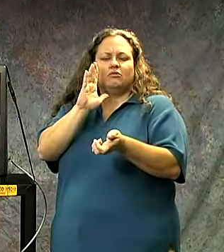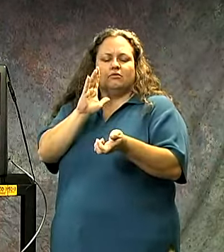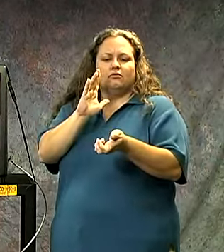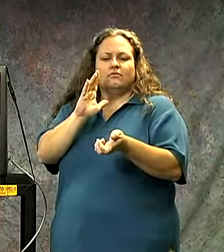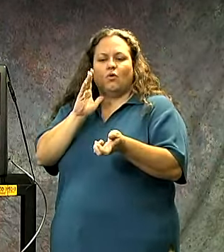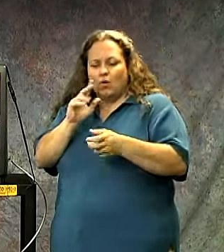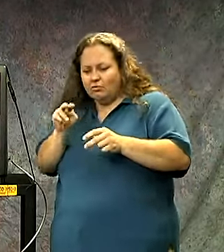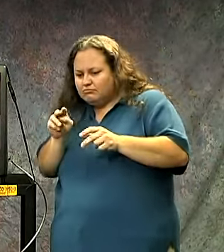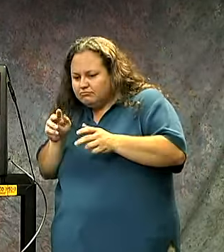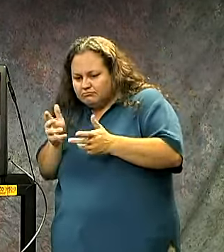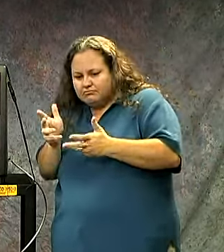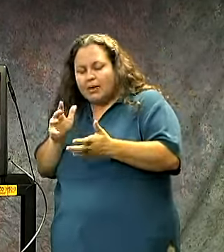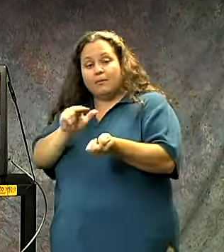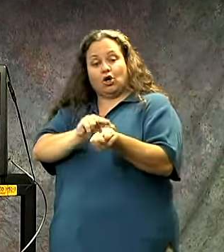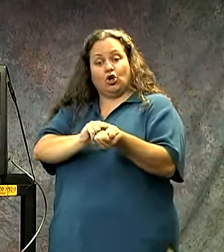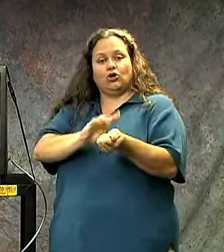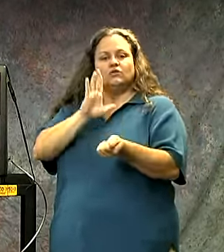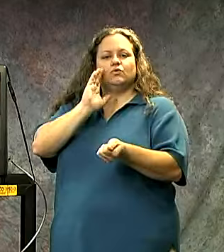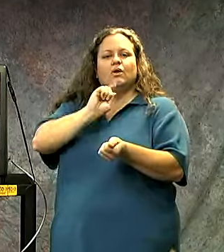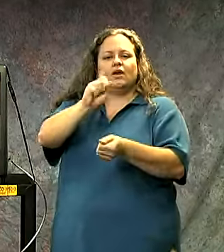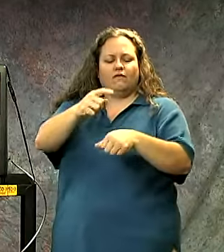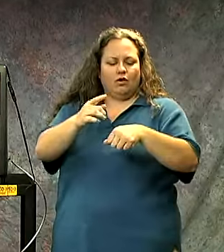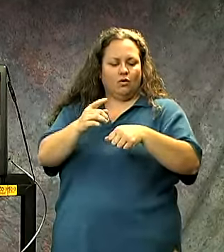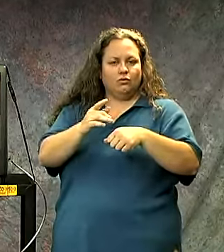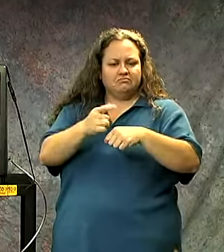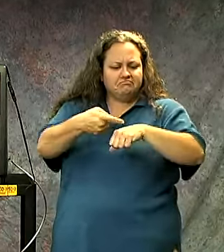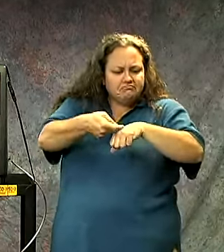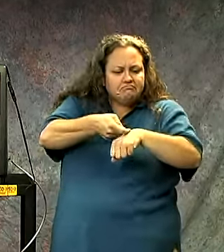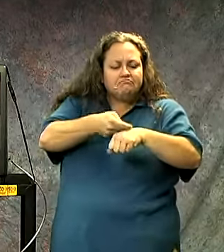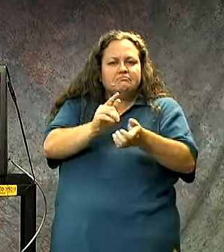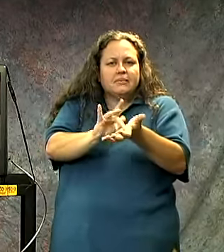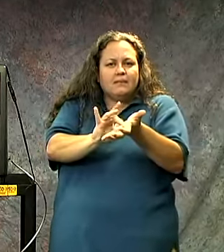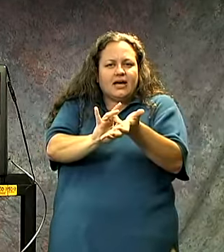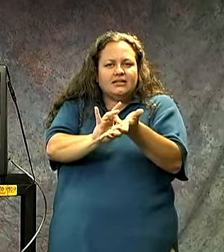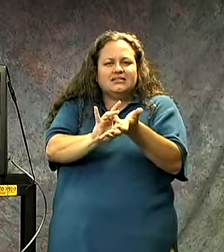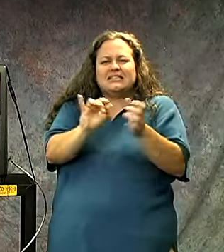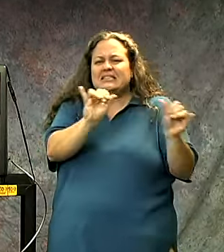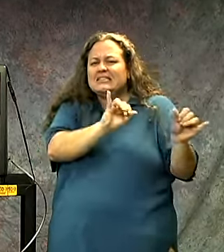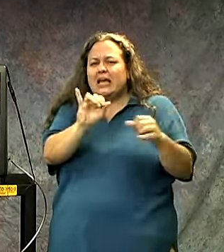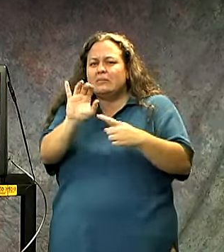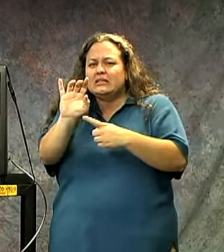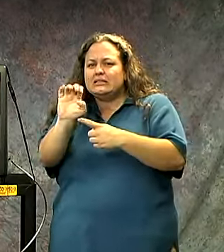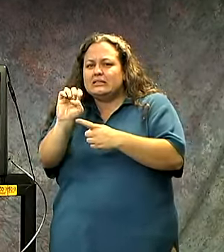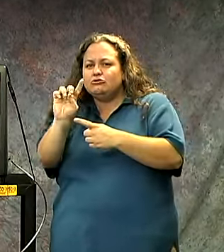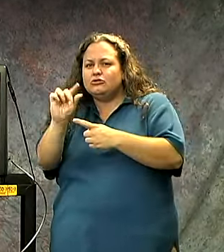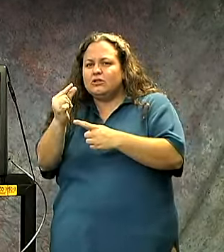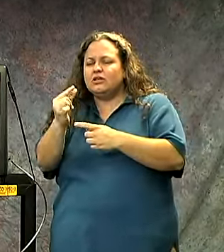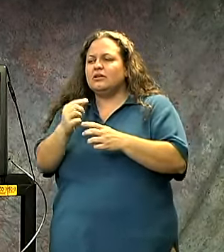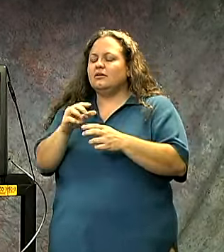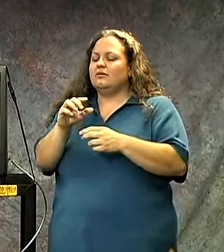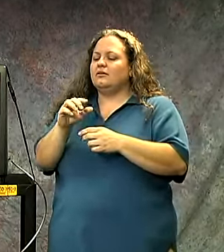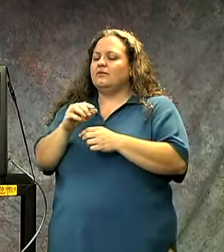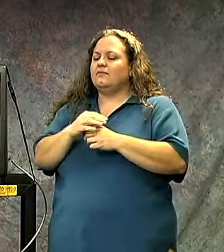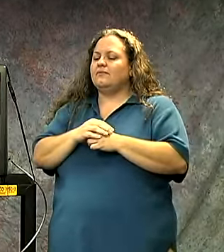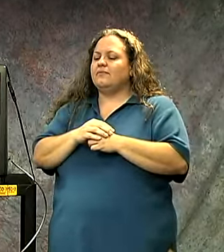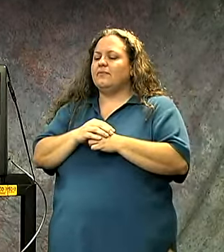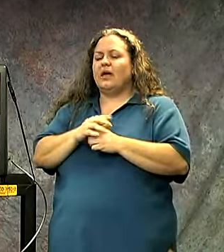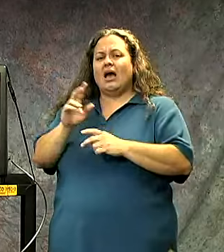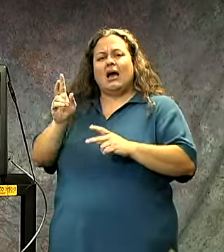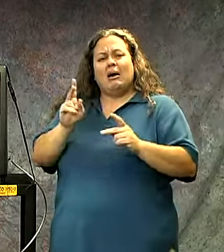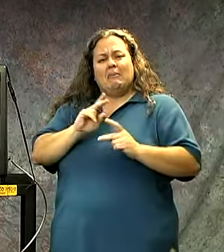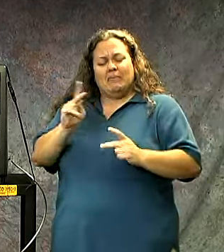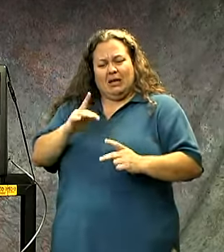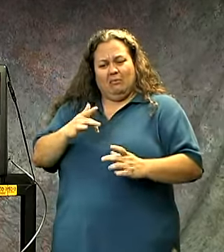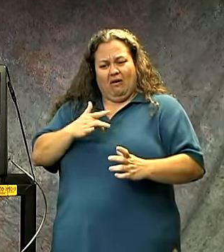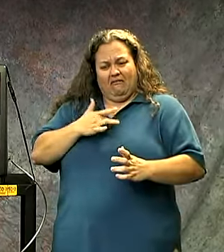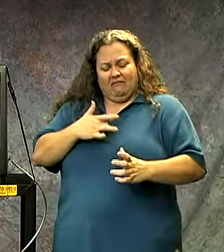conscious sedation, which is similar to what is used in the other exam. During this test, most people experience the feeling of